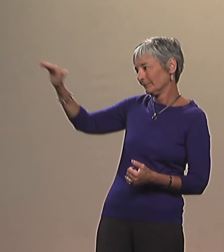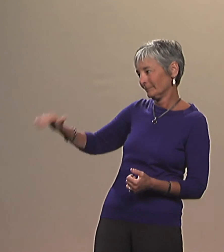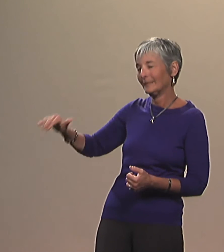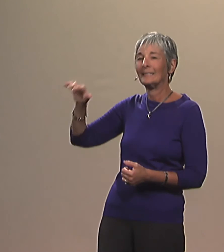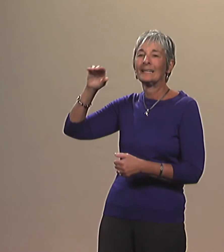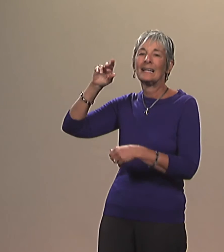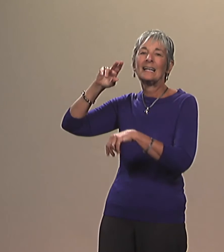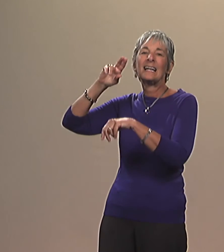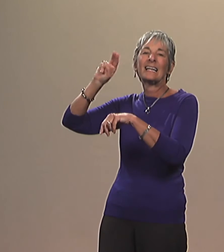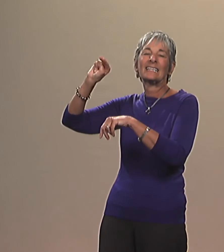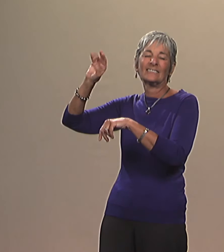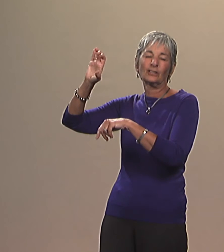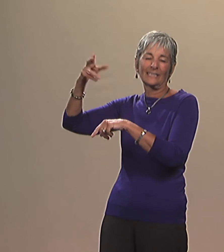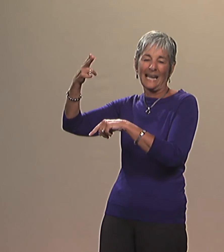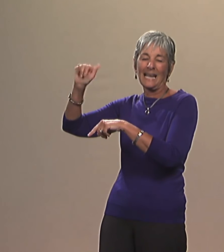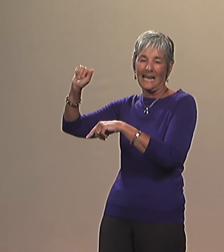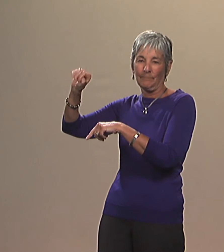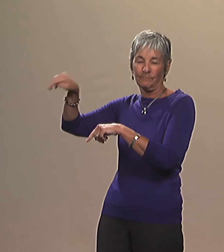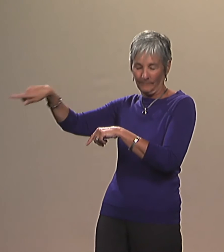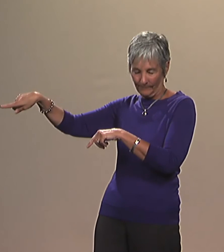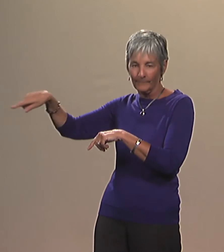Another one on the list is NCHAM.